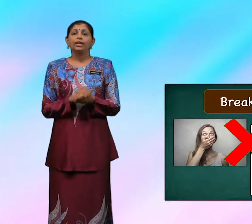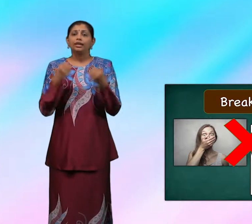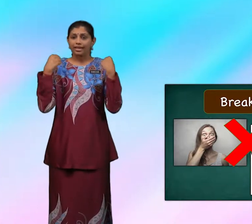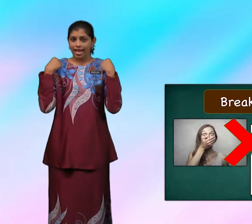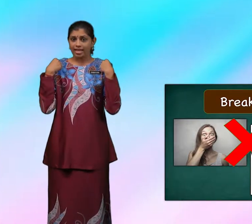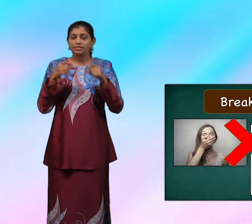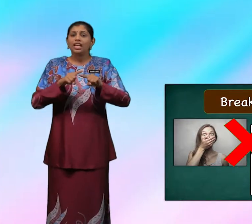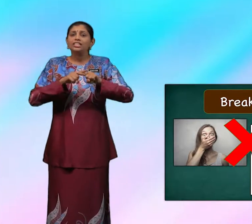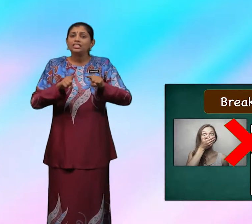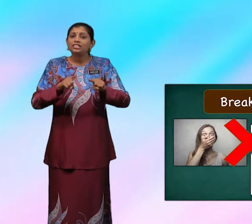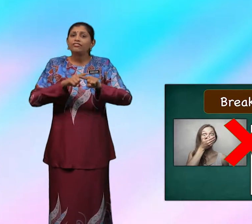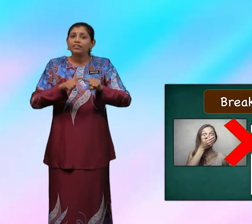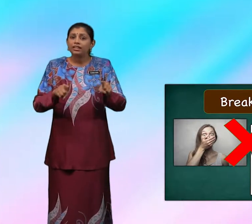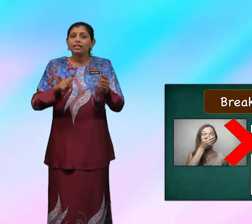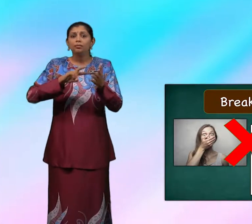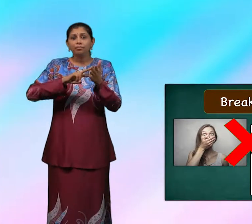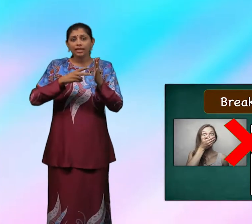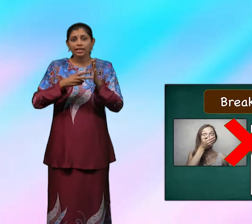It has different meaning.